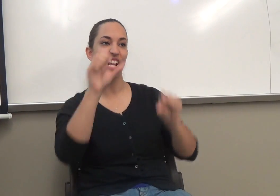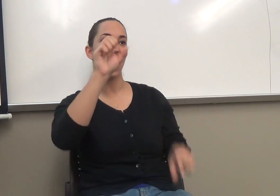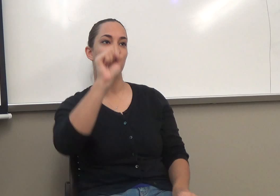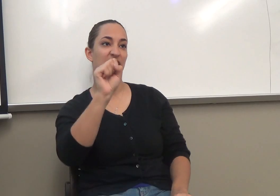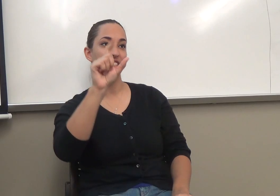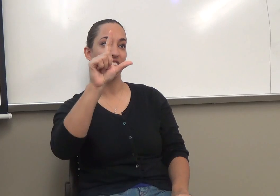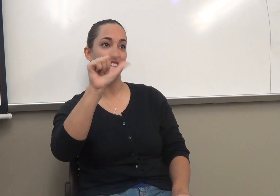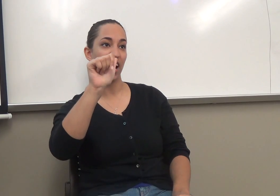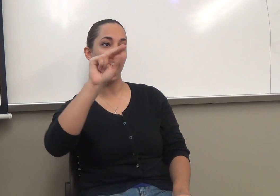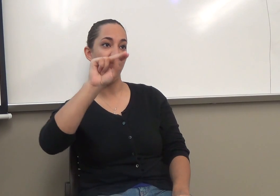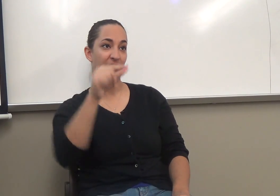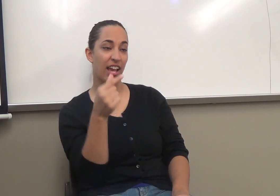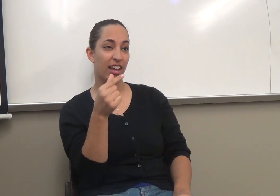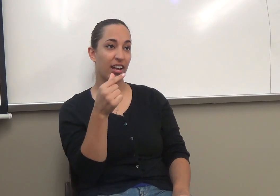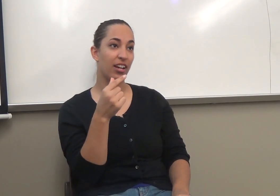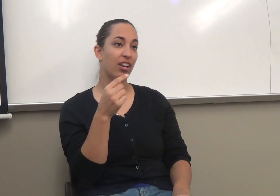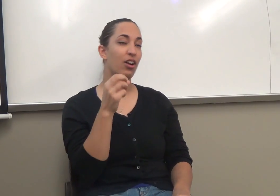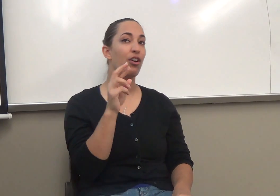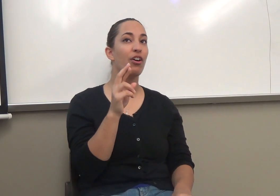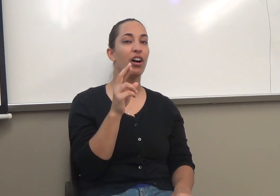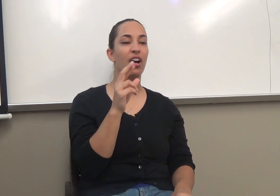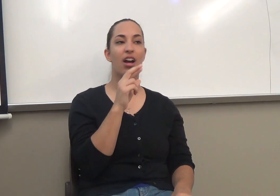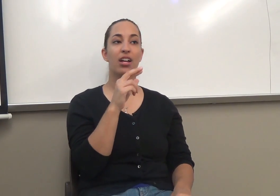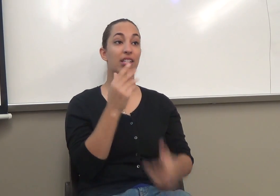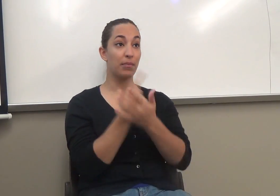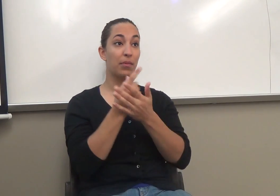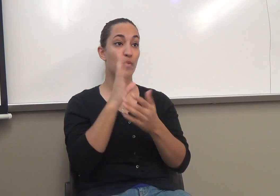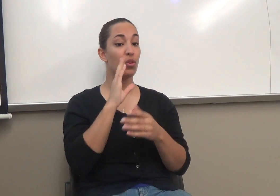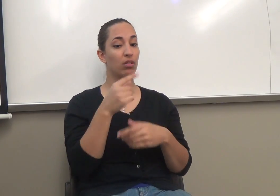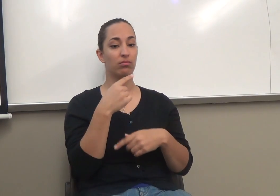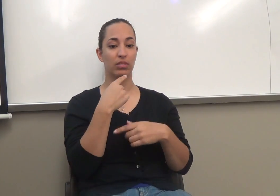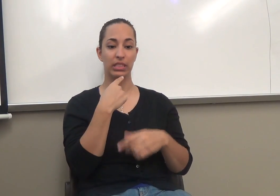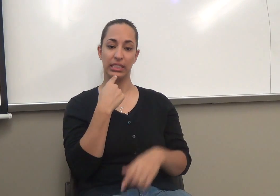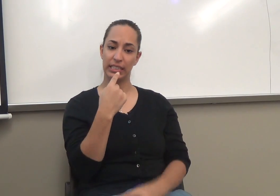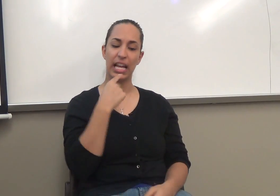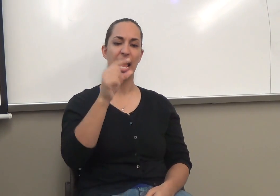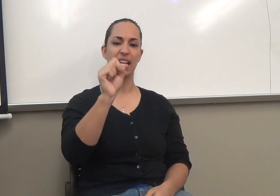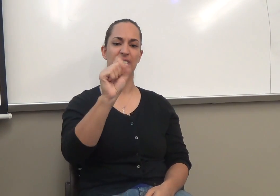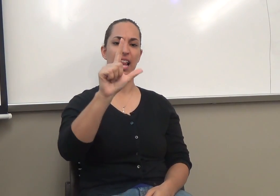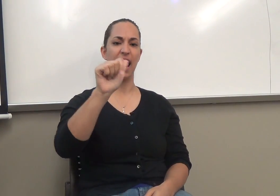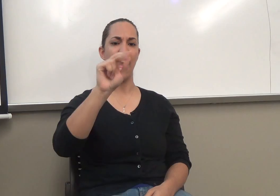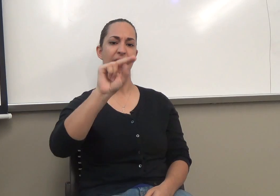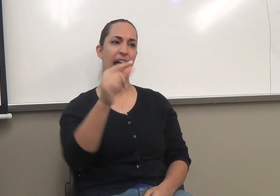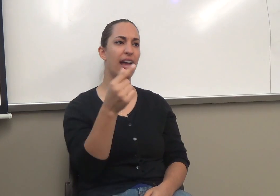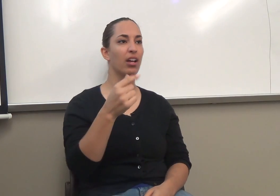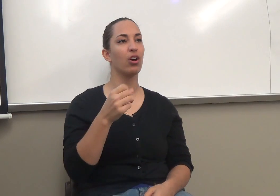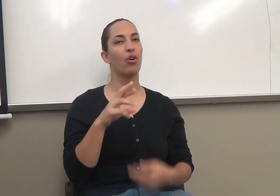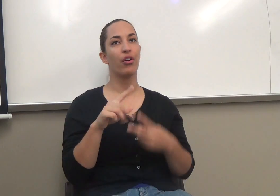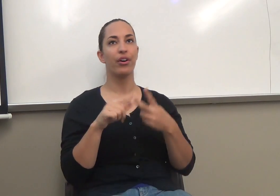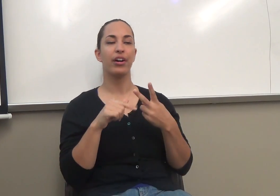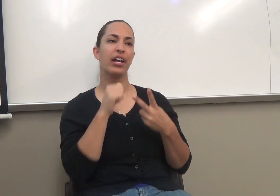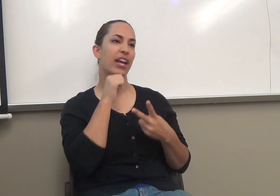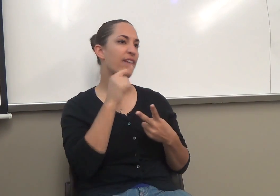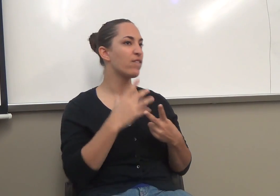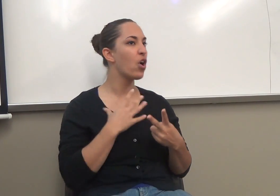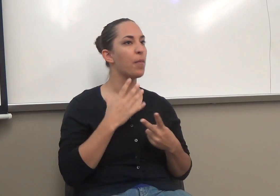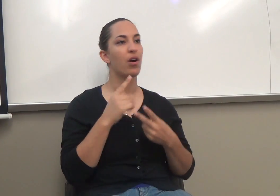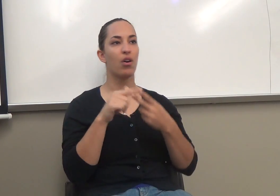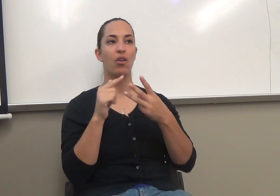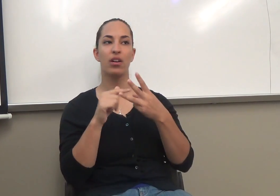or informal, or non-standard. How are you gonna know which one? How are you going to know? Yeah. You